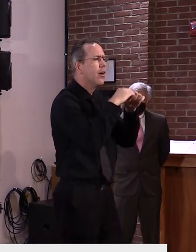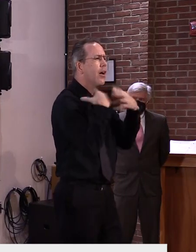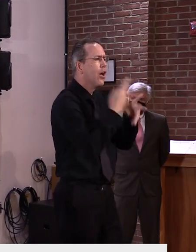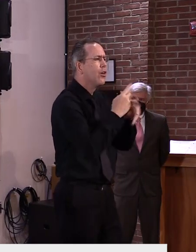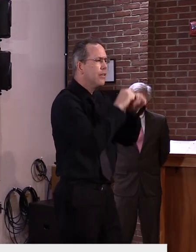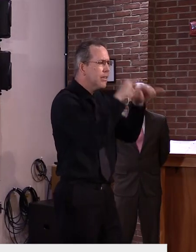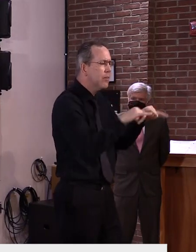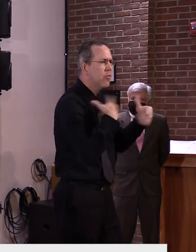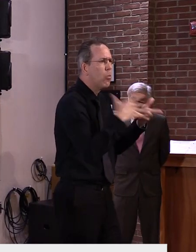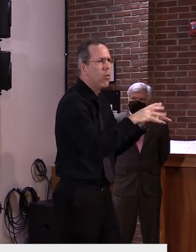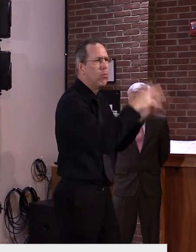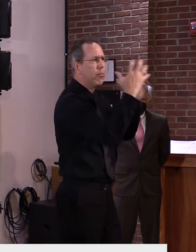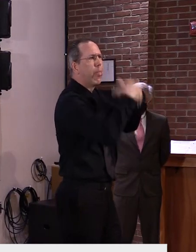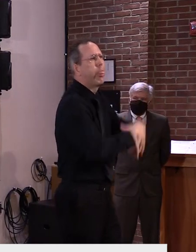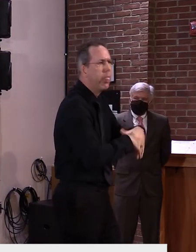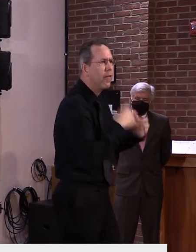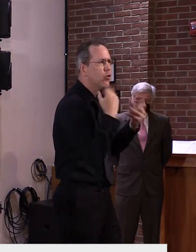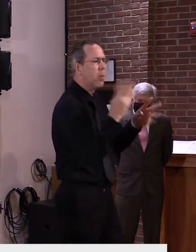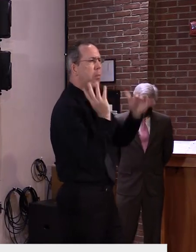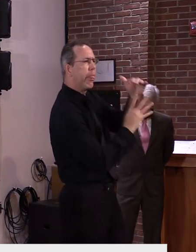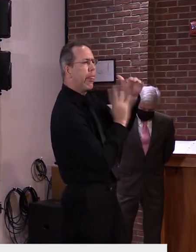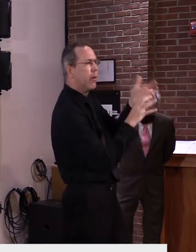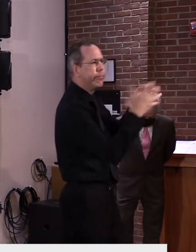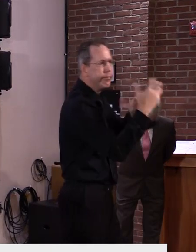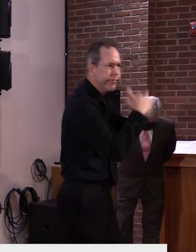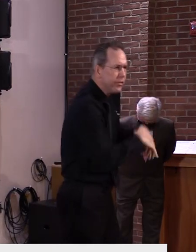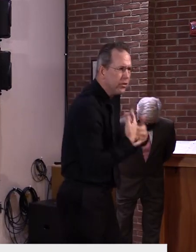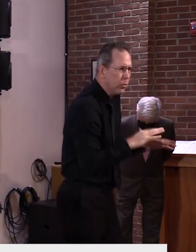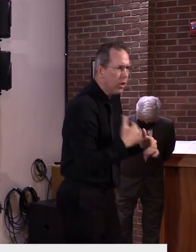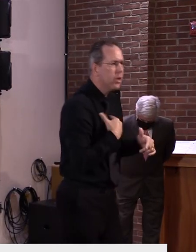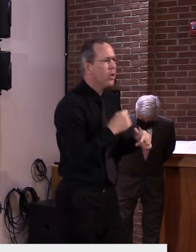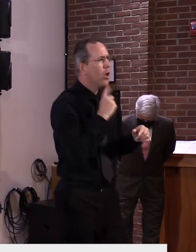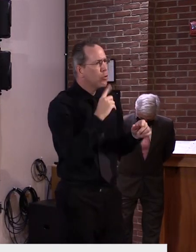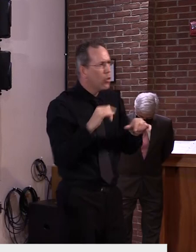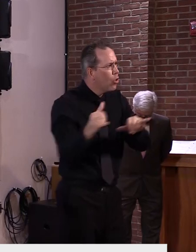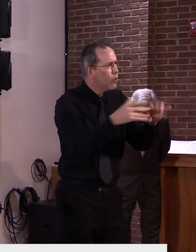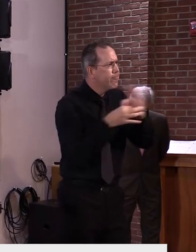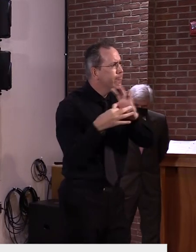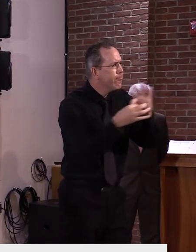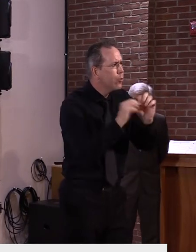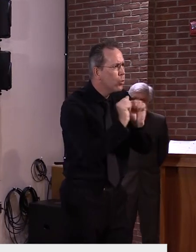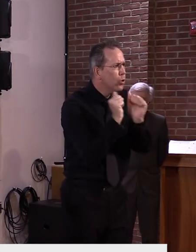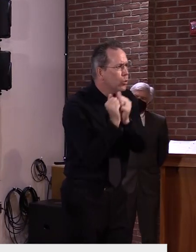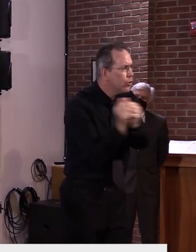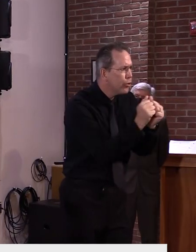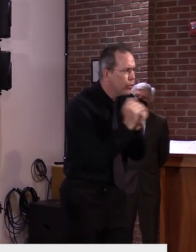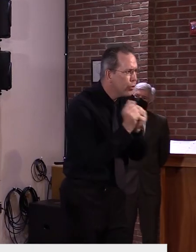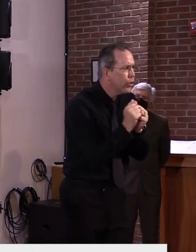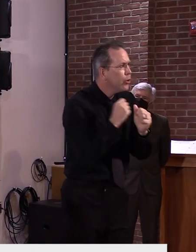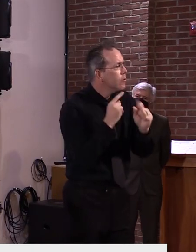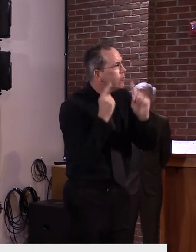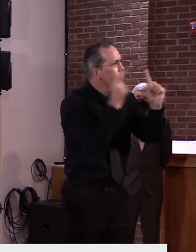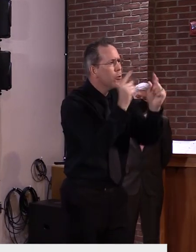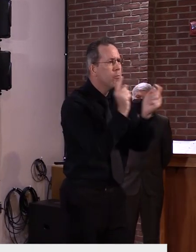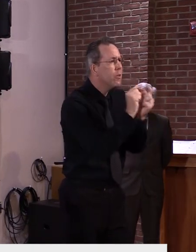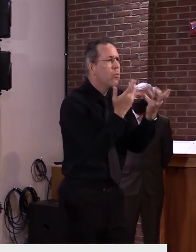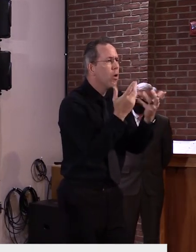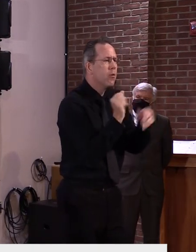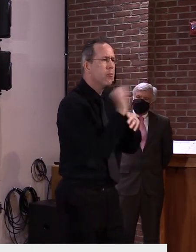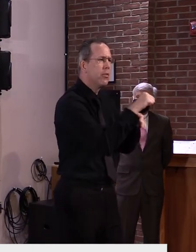all of us working towards a common goal. And as I said many times, This is literally in our